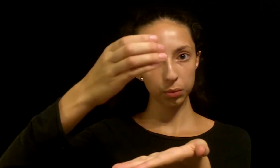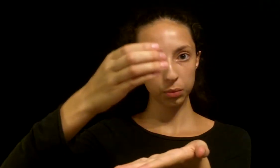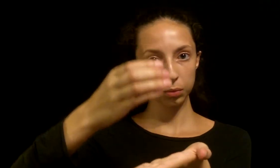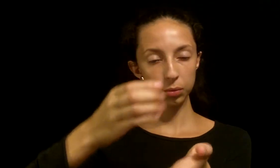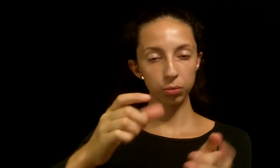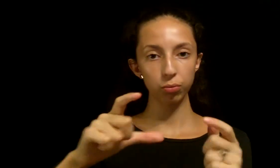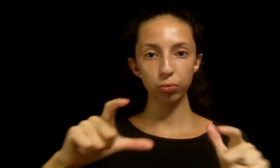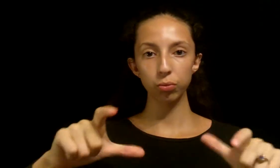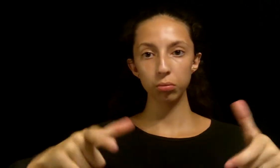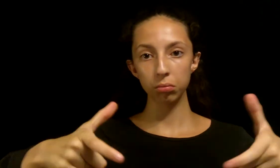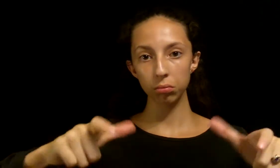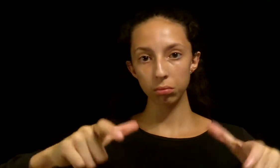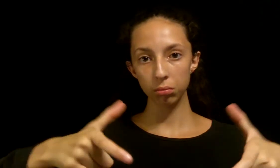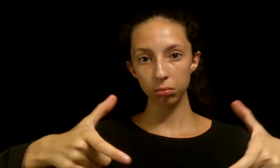we have plate,